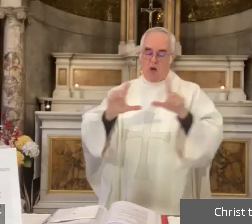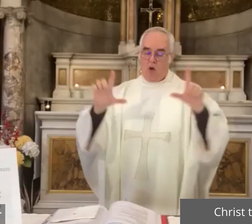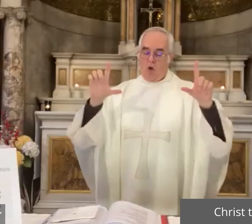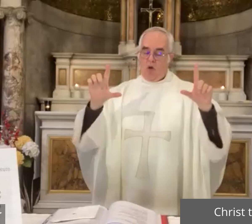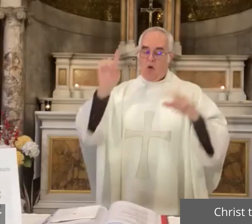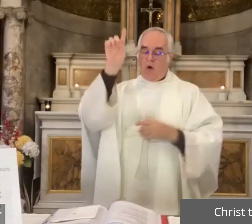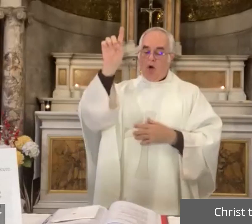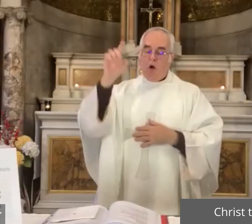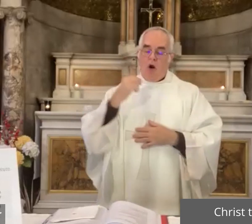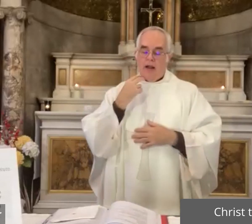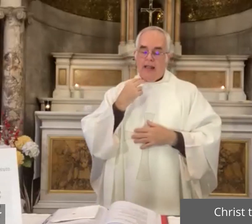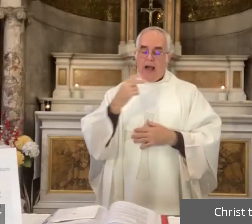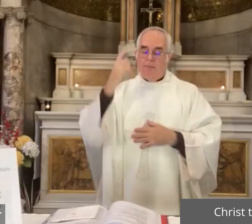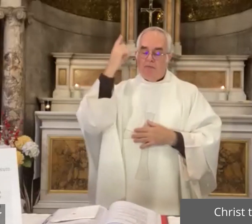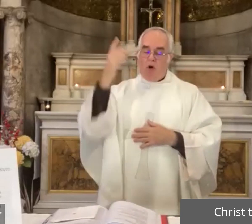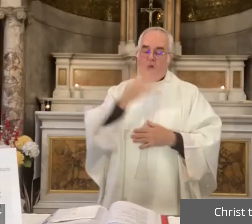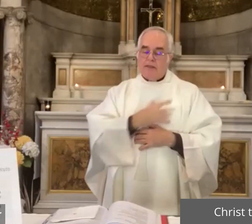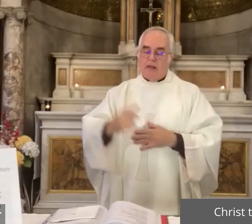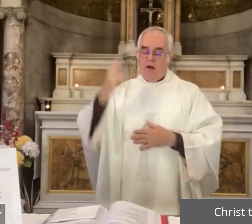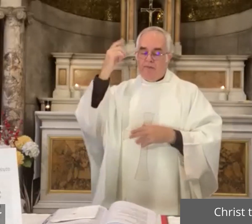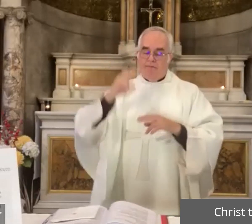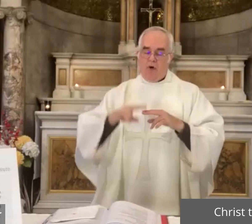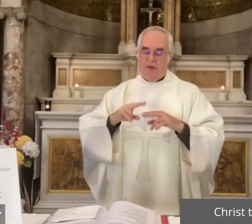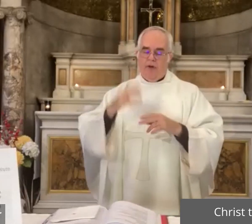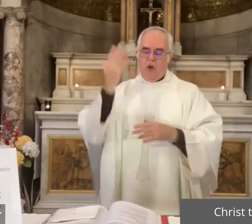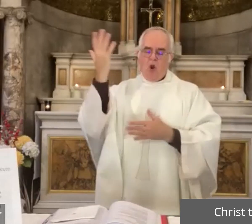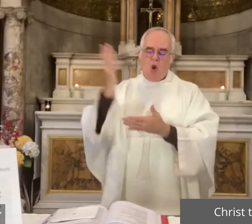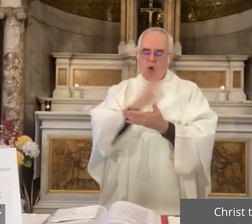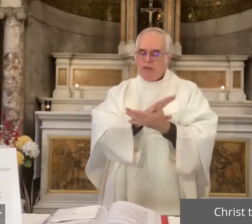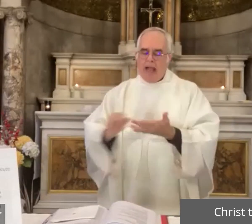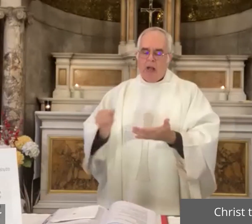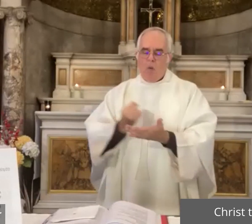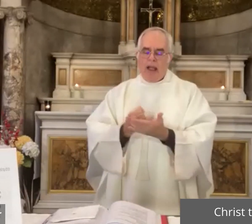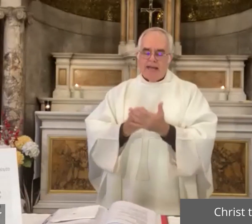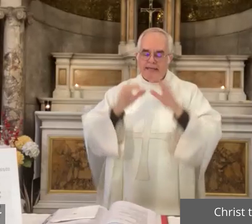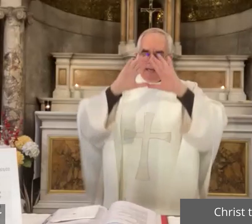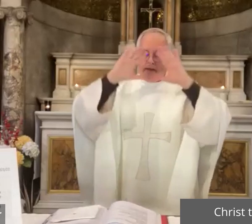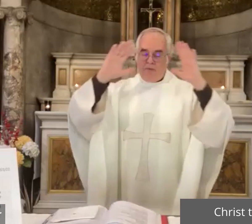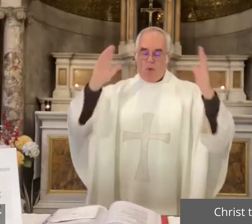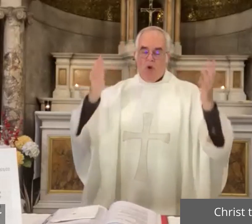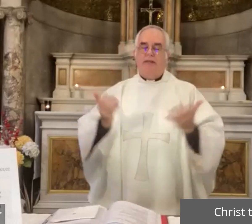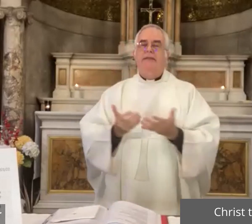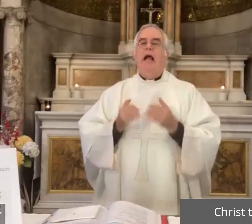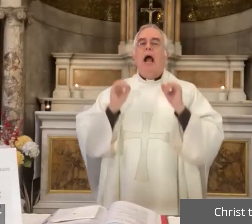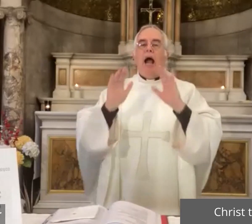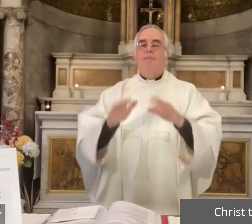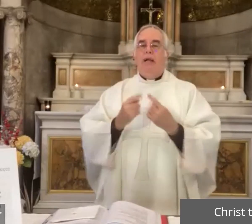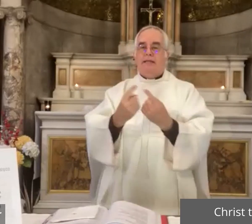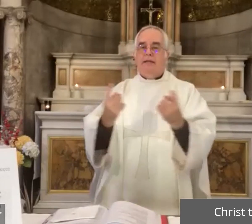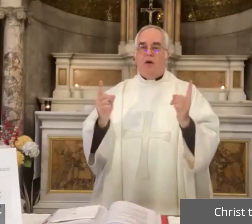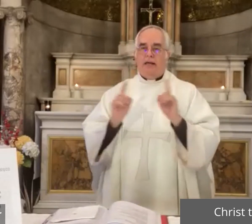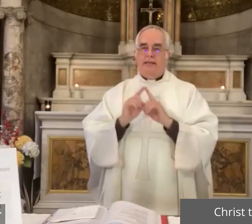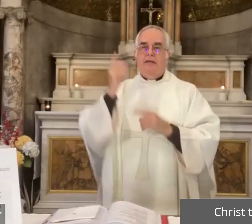Son, Lord God, Lamb of God, Son of the Father, you take away sins of the world,